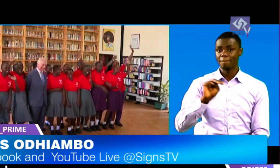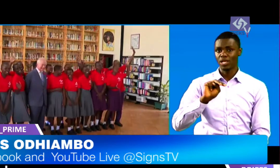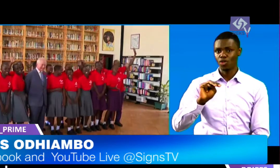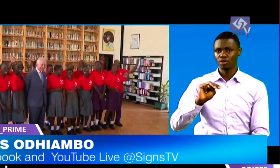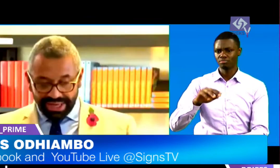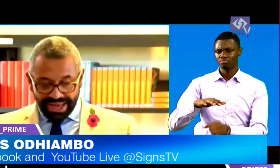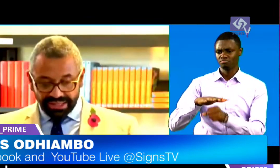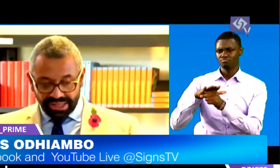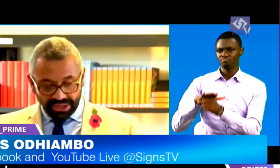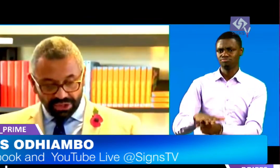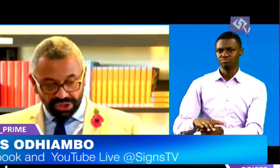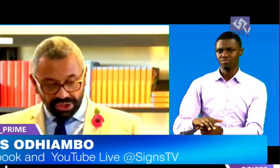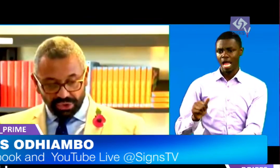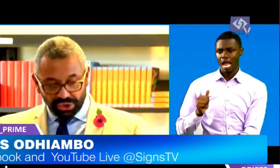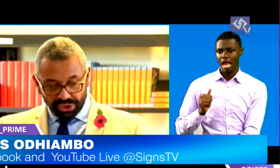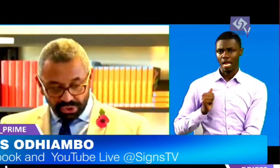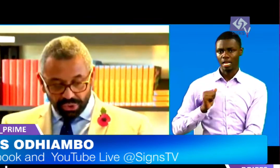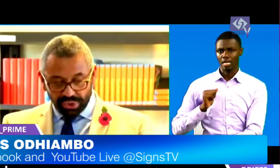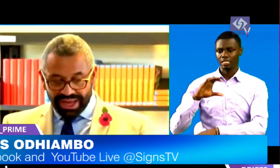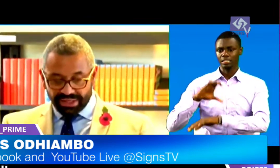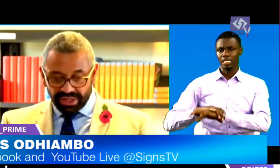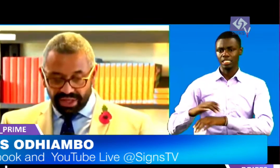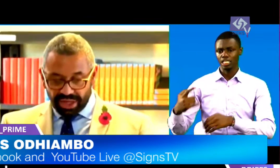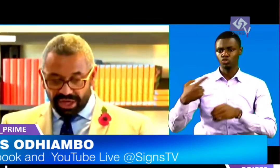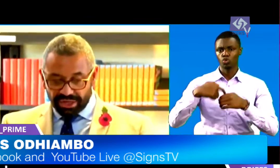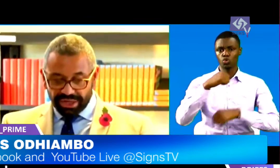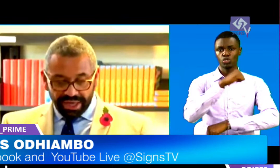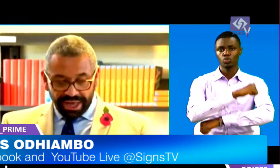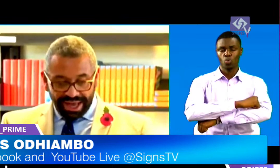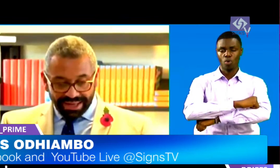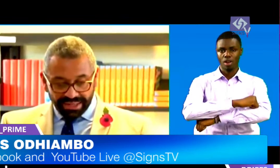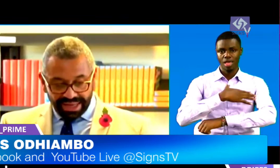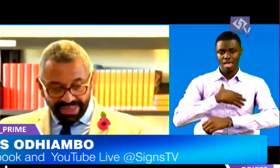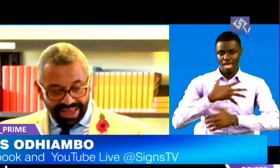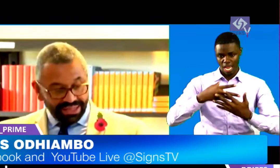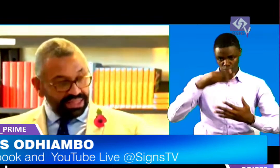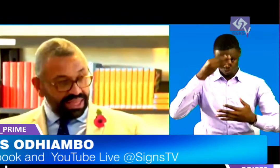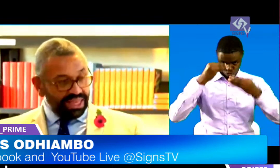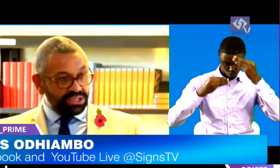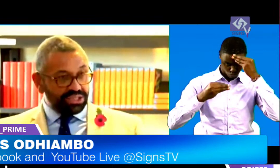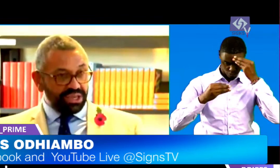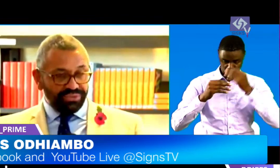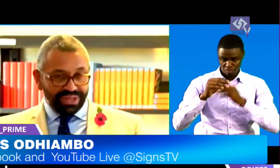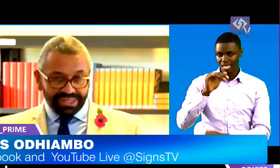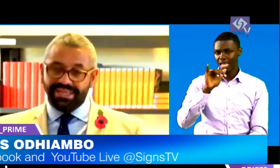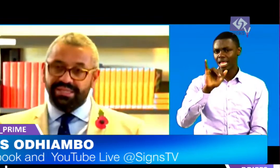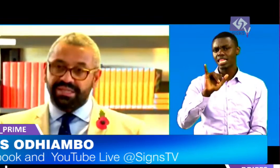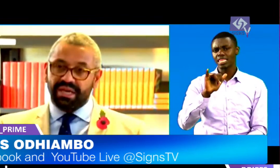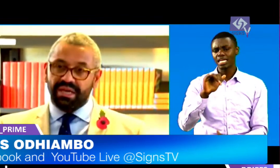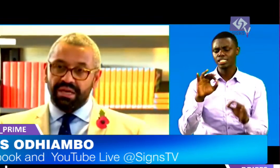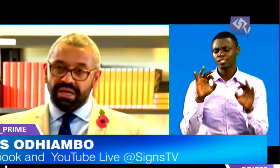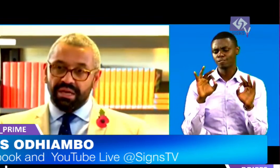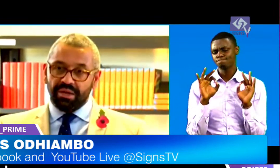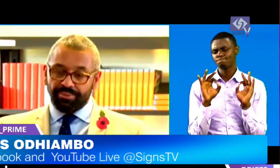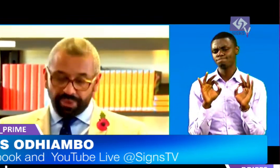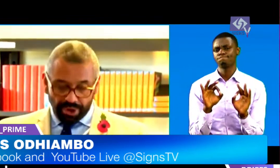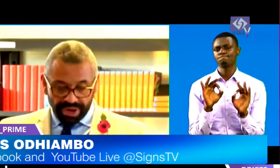marginalised girls get into school and learn. And that is a